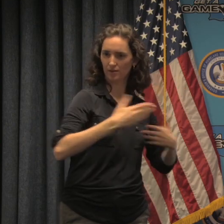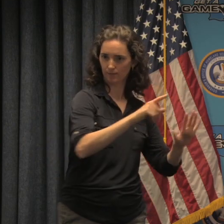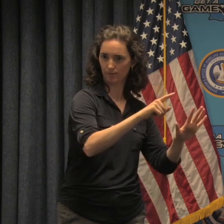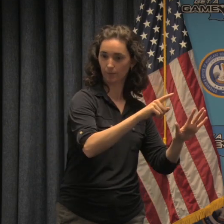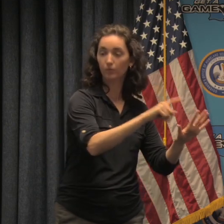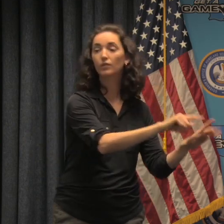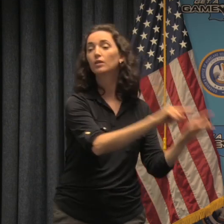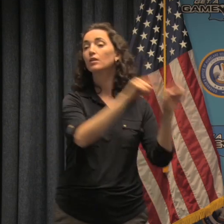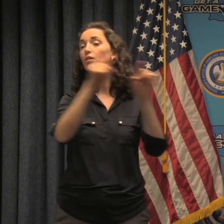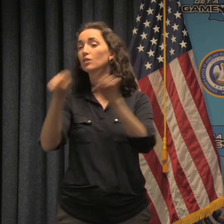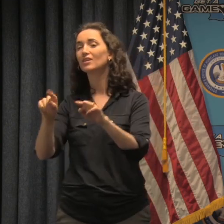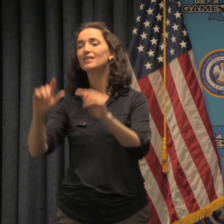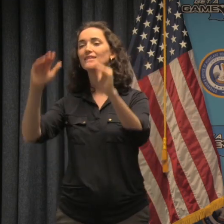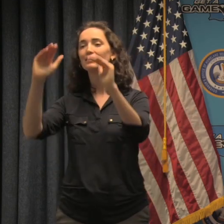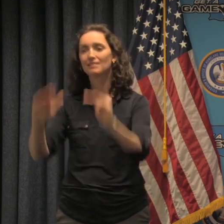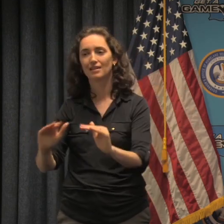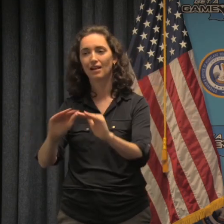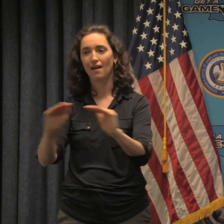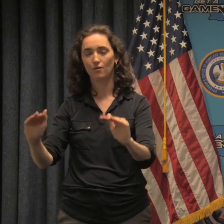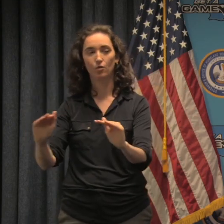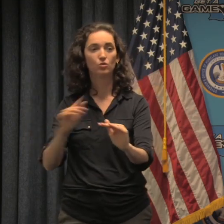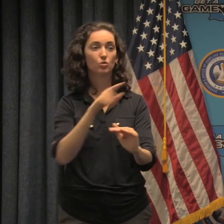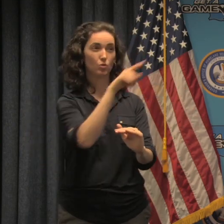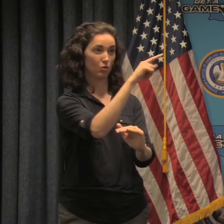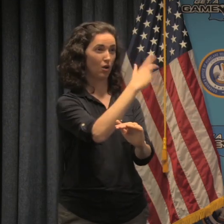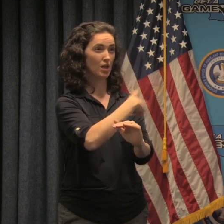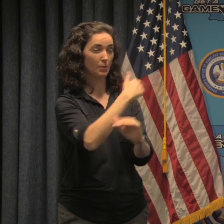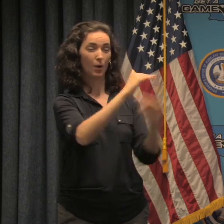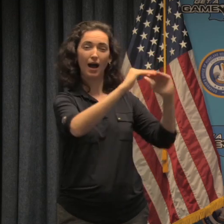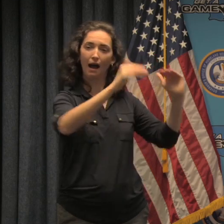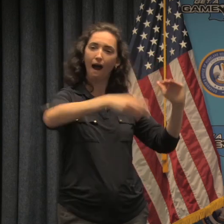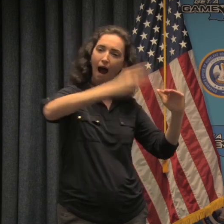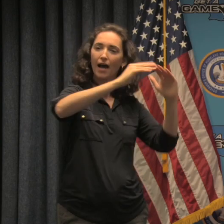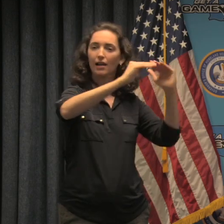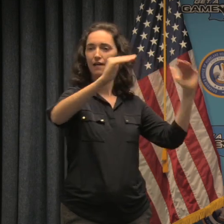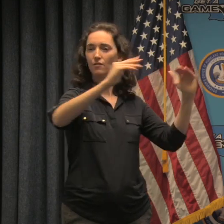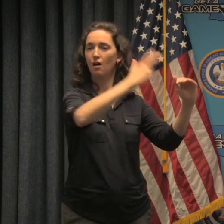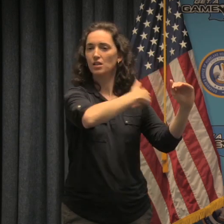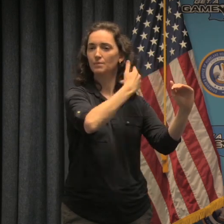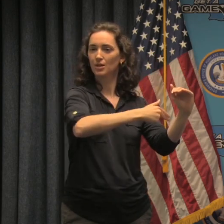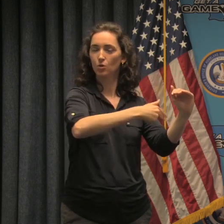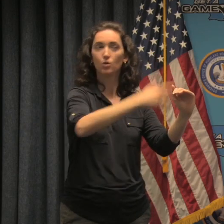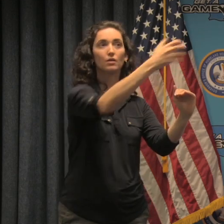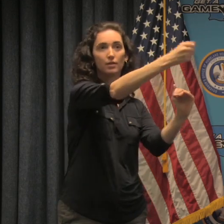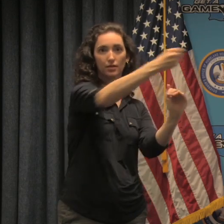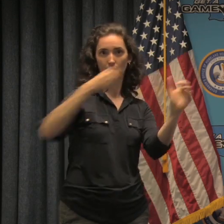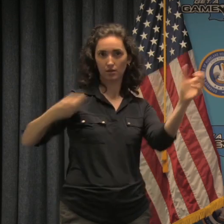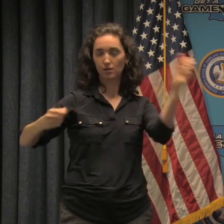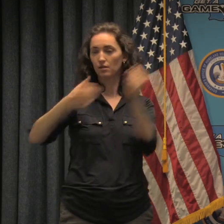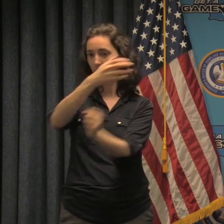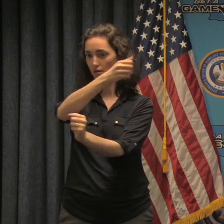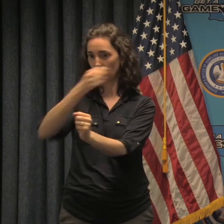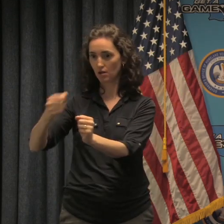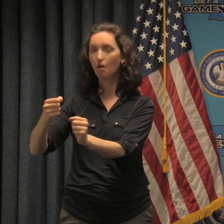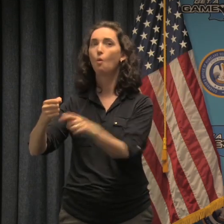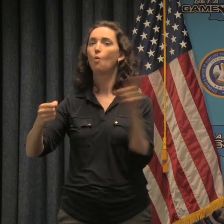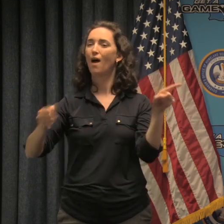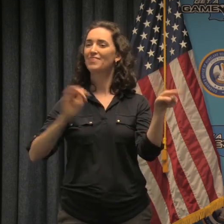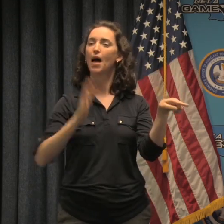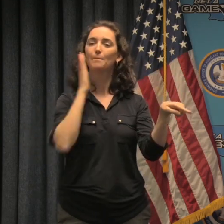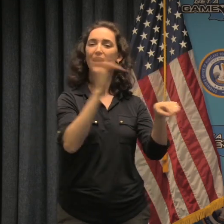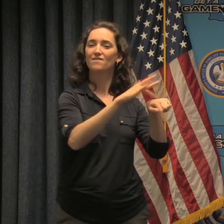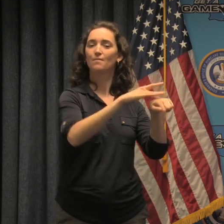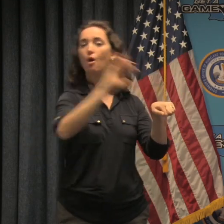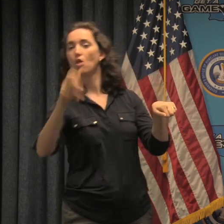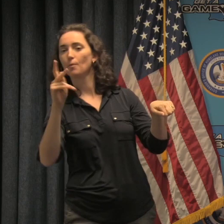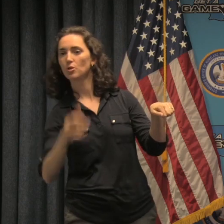to go home, but if we can take them out of the Tier 1 hospital sooner, then that's a bed that opens up sooner and more frequently